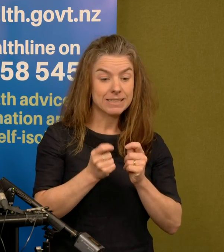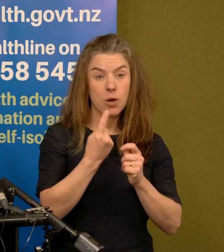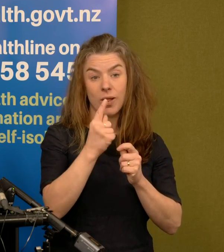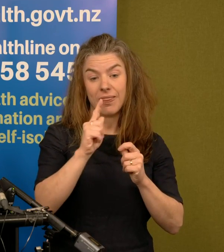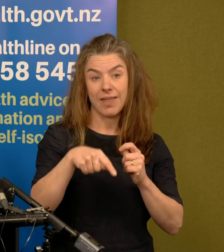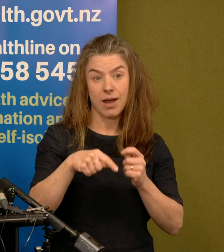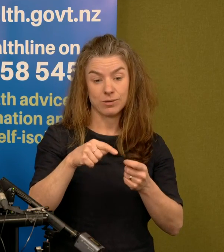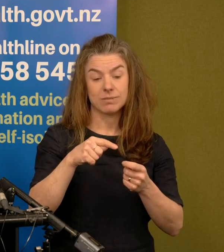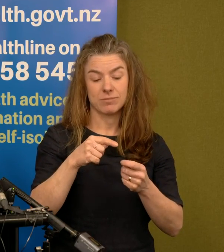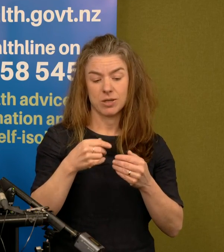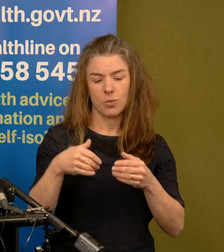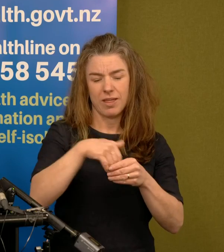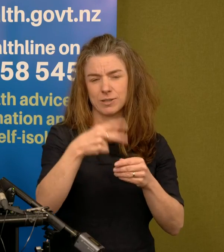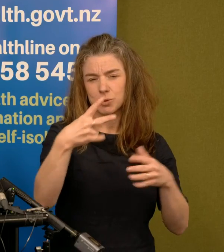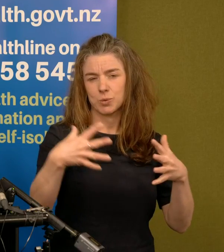weeks.